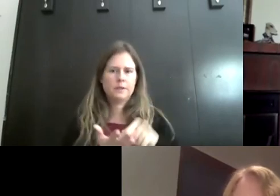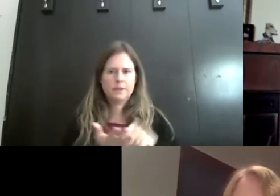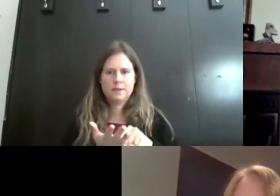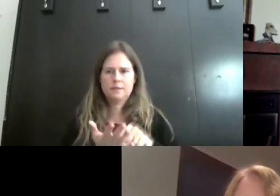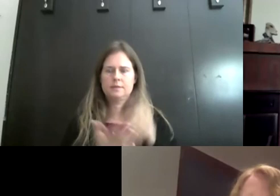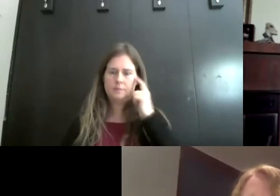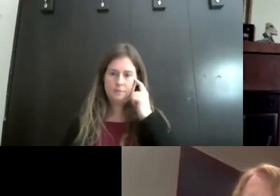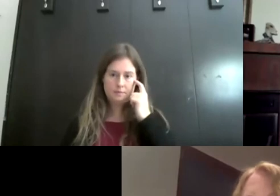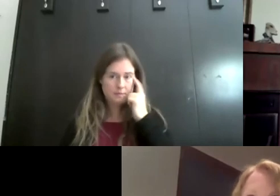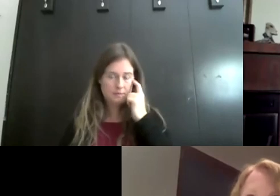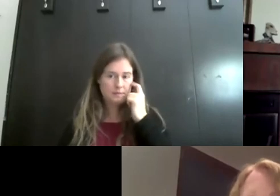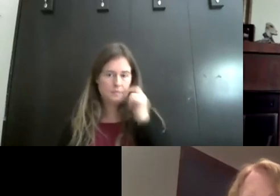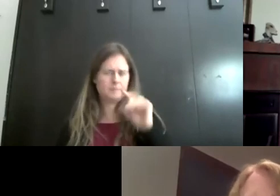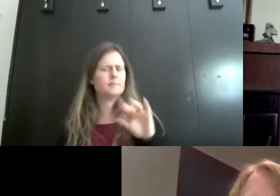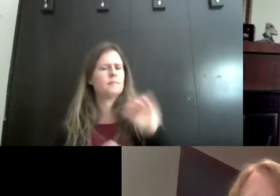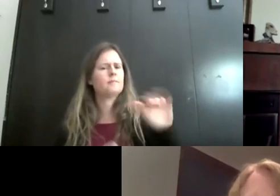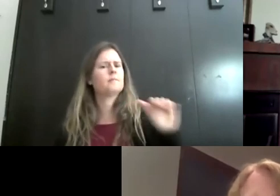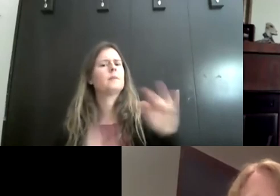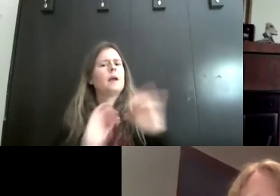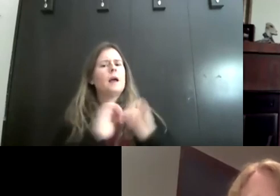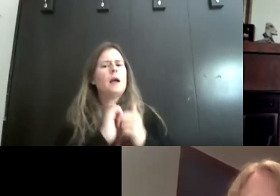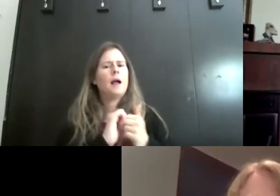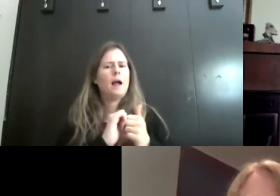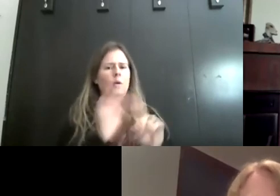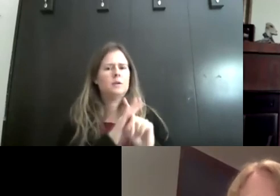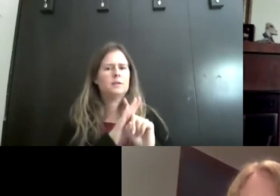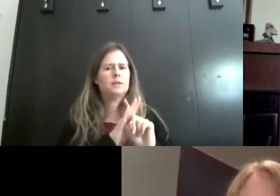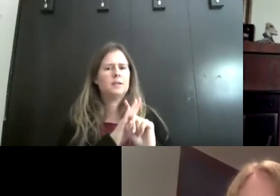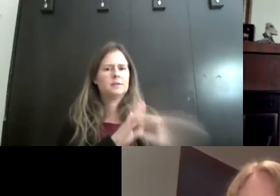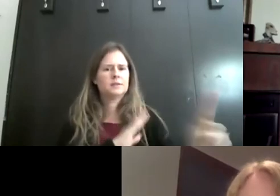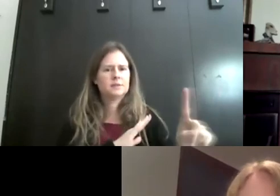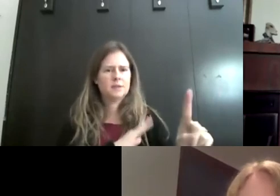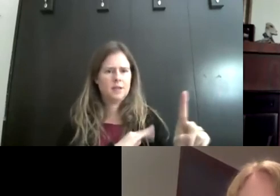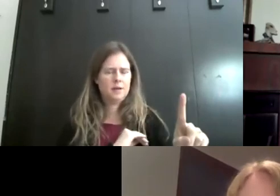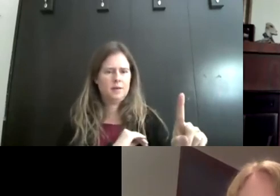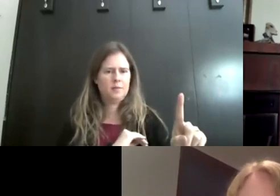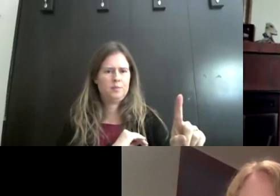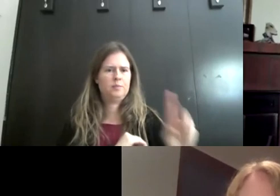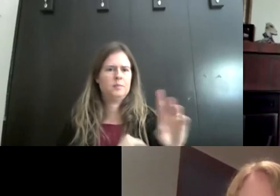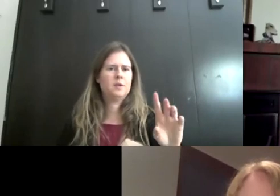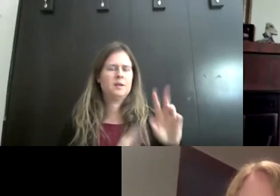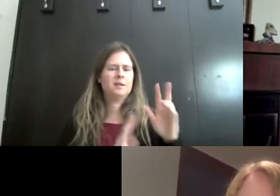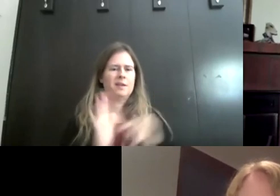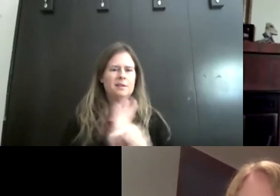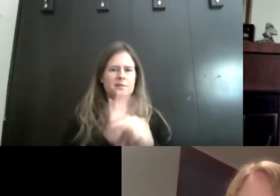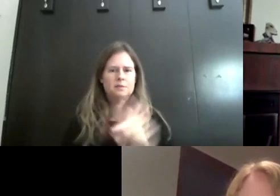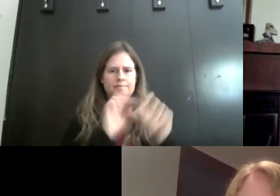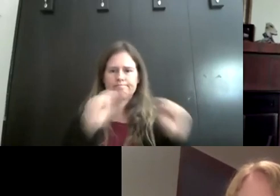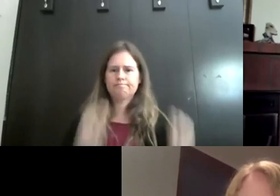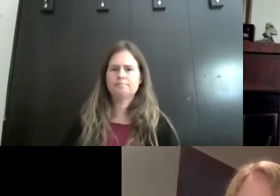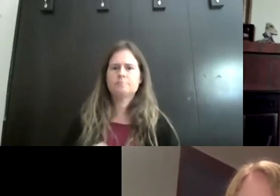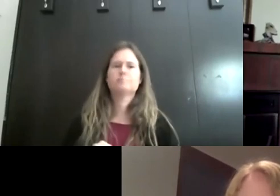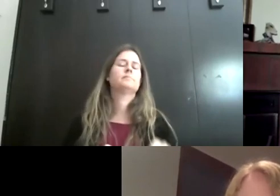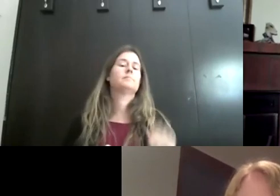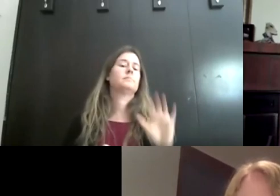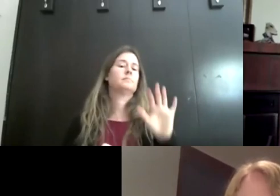And how did he escape the bounty hunters and execution then? You know, we think that his parents,